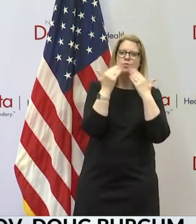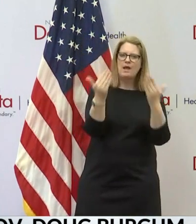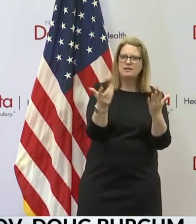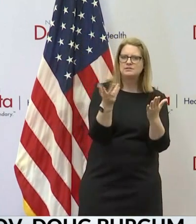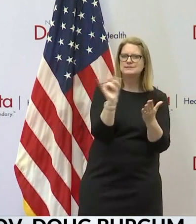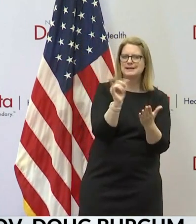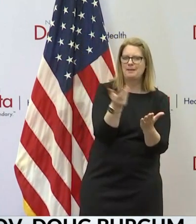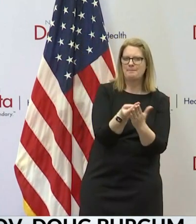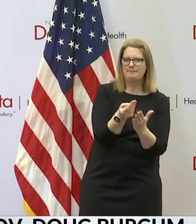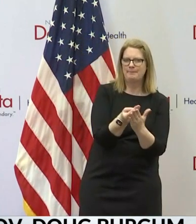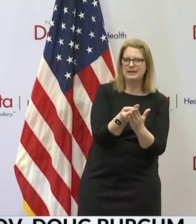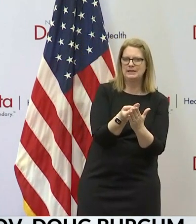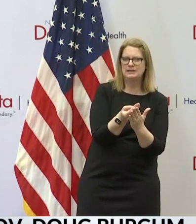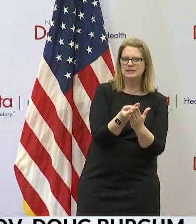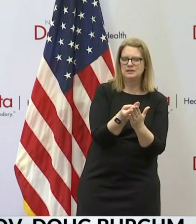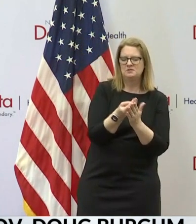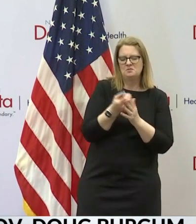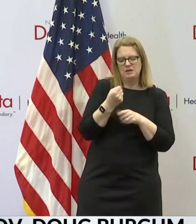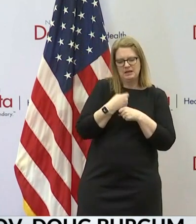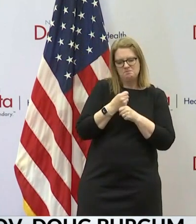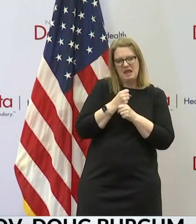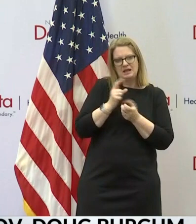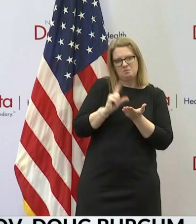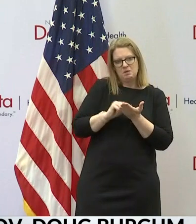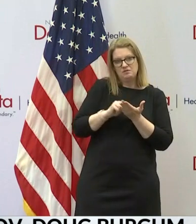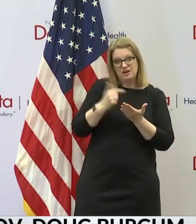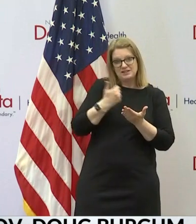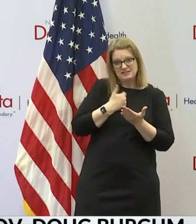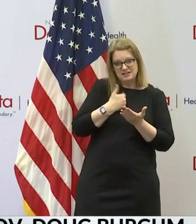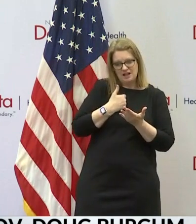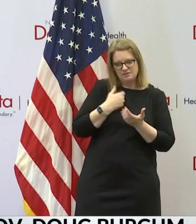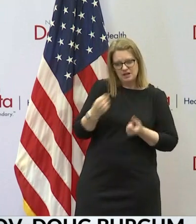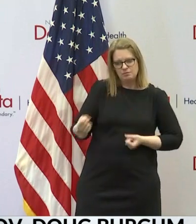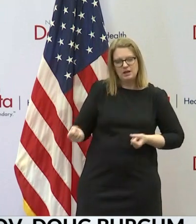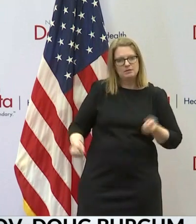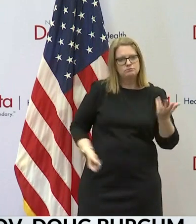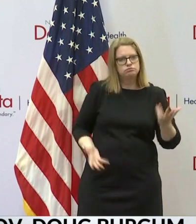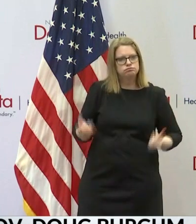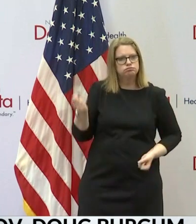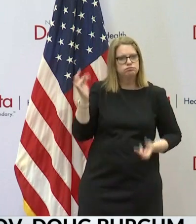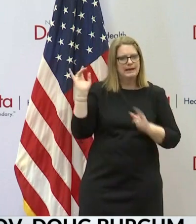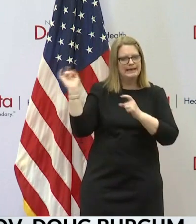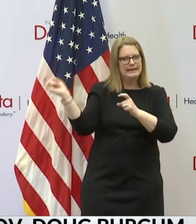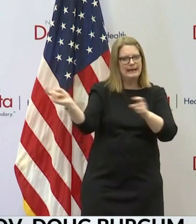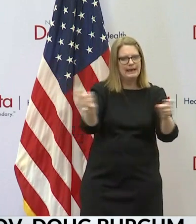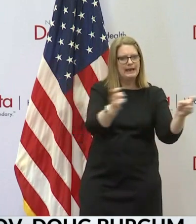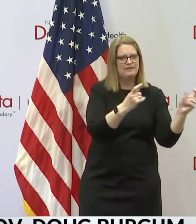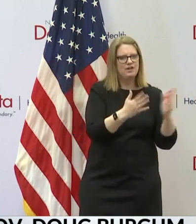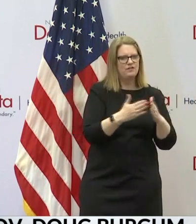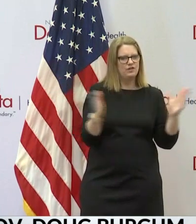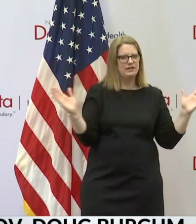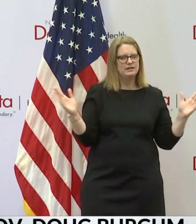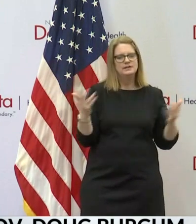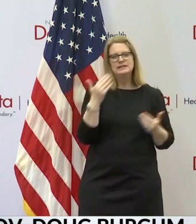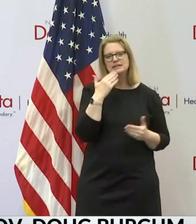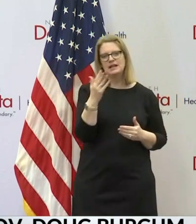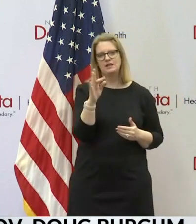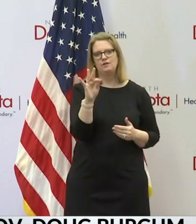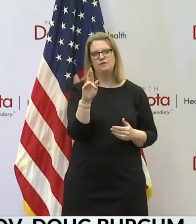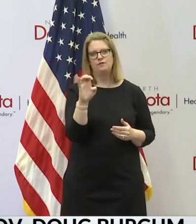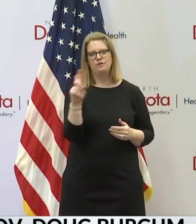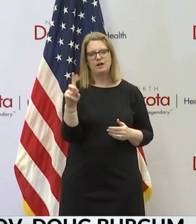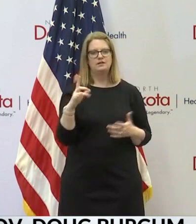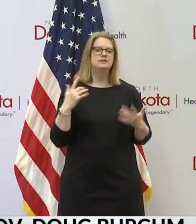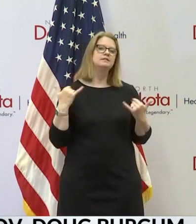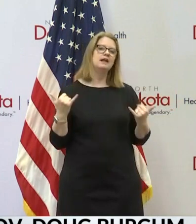is a currency that we can mint for ourselves and spend without fear of bankruptcy. Thank you, Fred, for those words. And